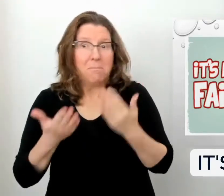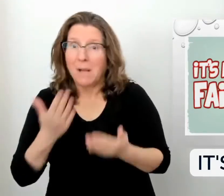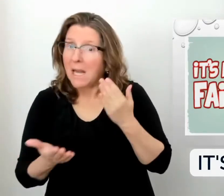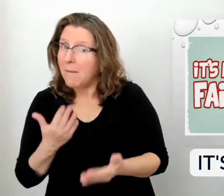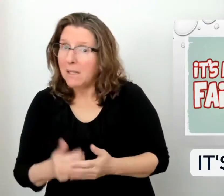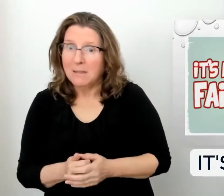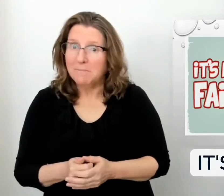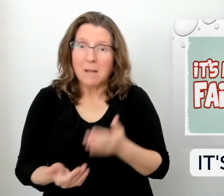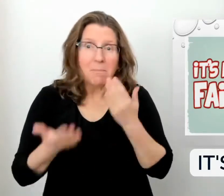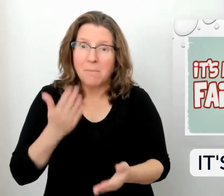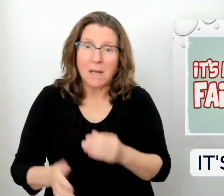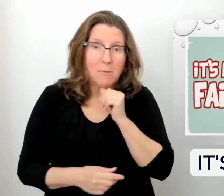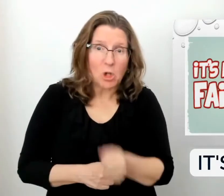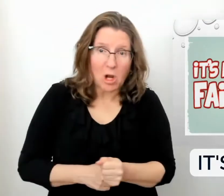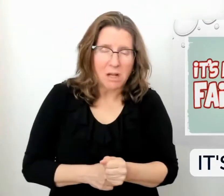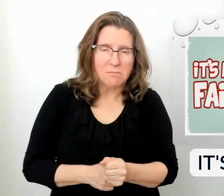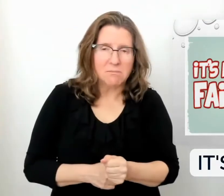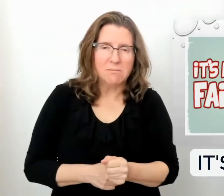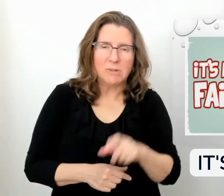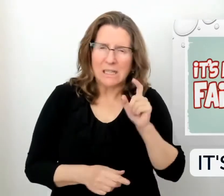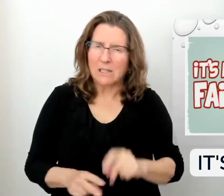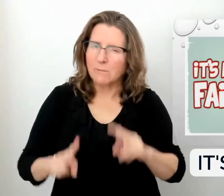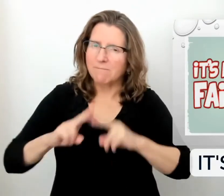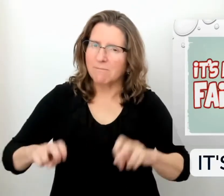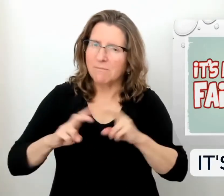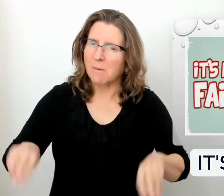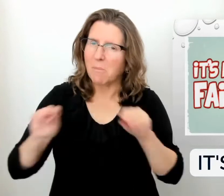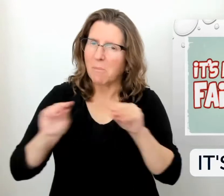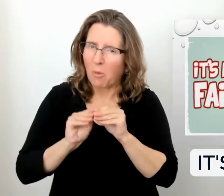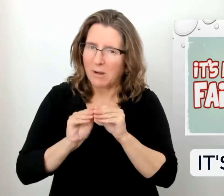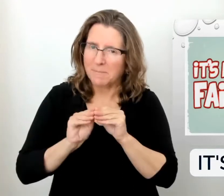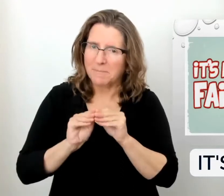Maybe, maybe not. Let's look at this more closely.